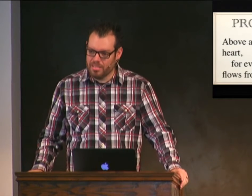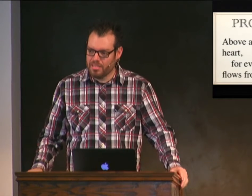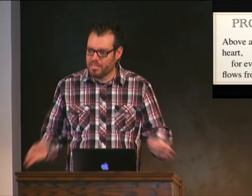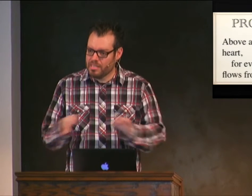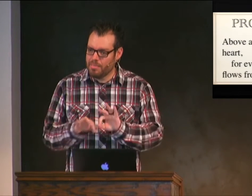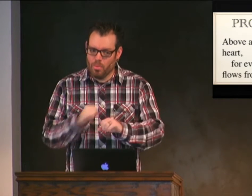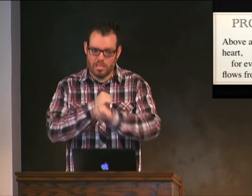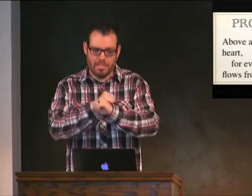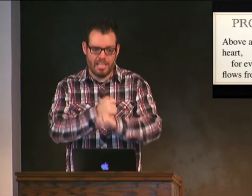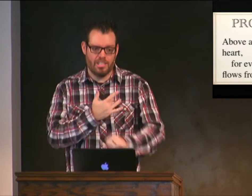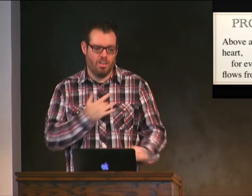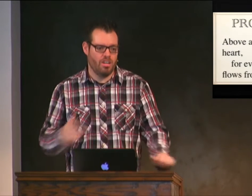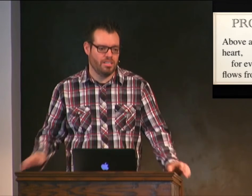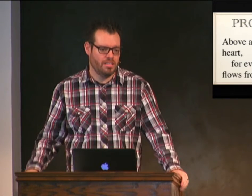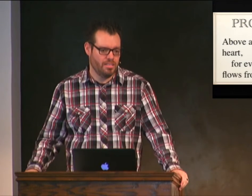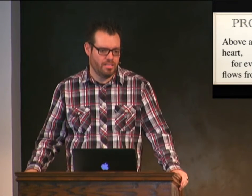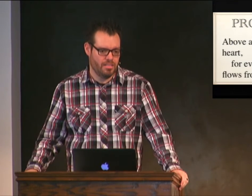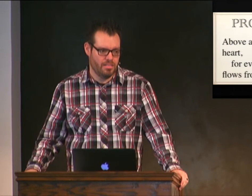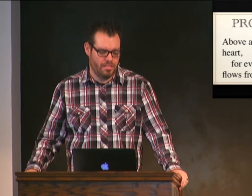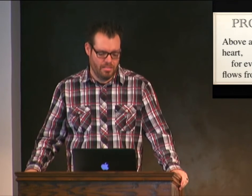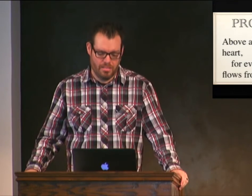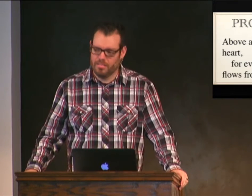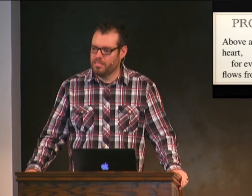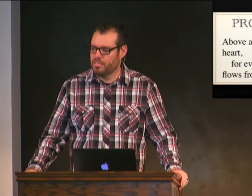No. The point to protect your heart.